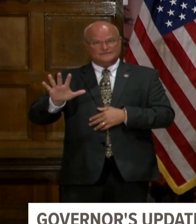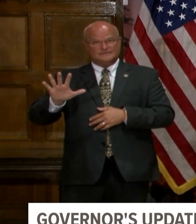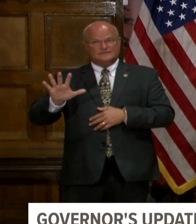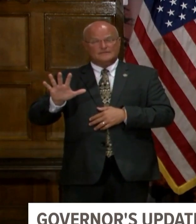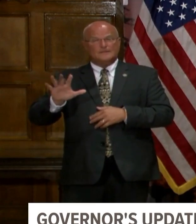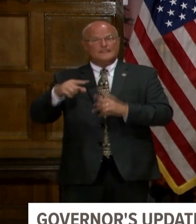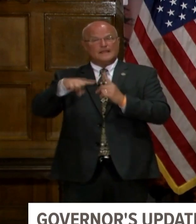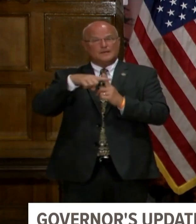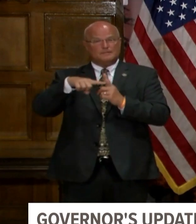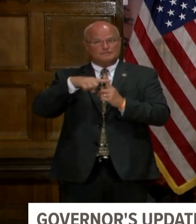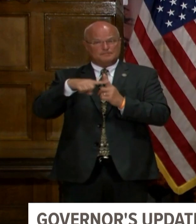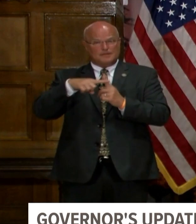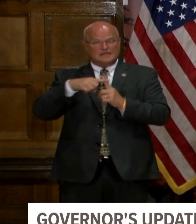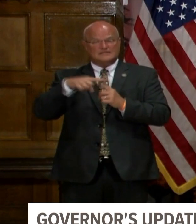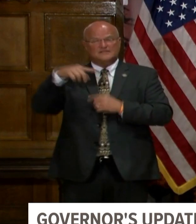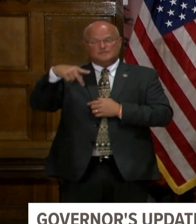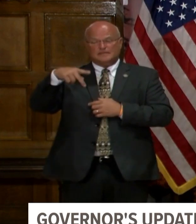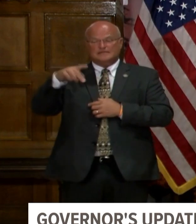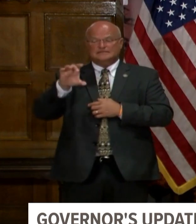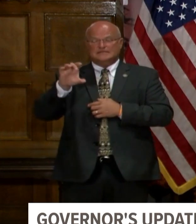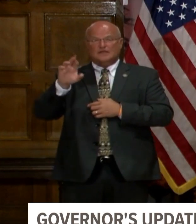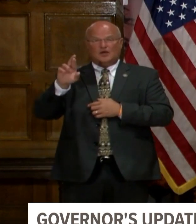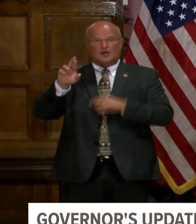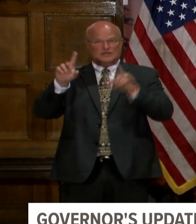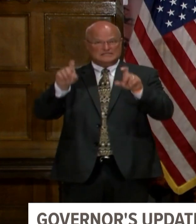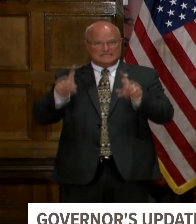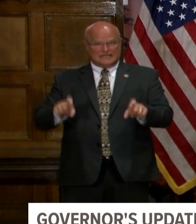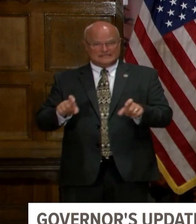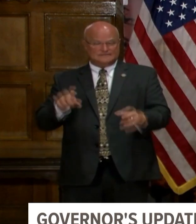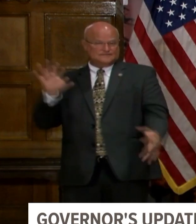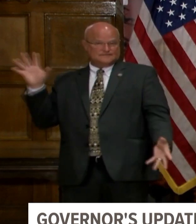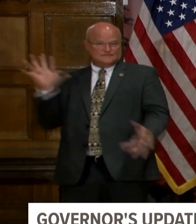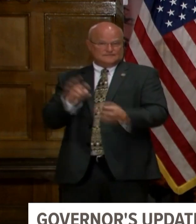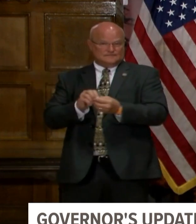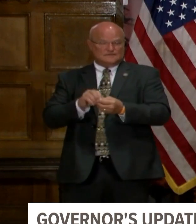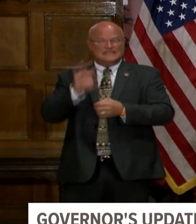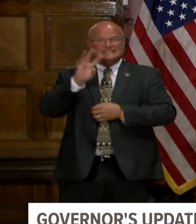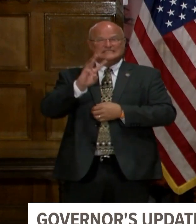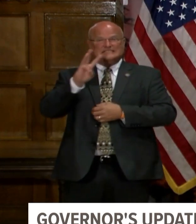in positive PCR tests. That brings us to